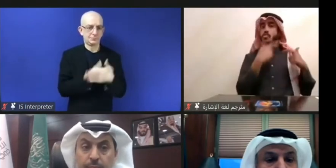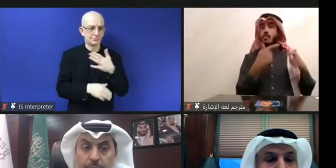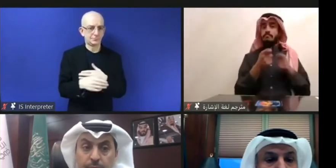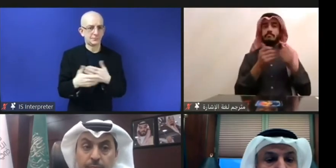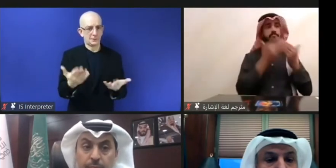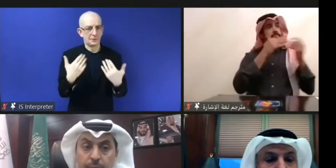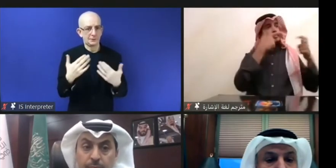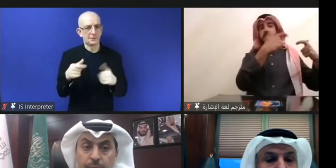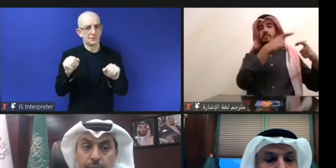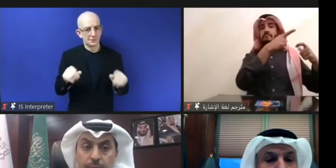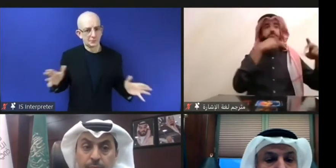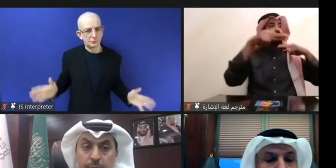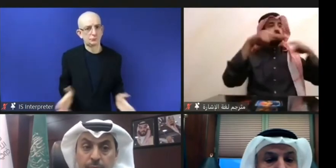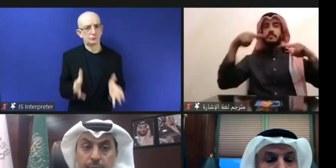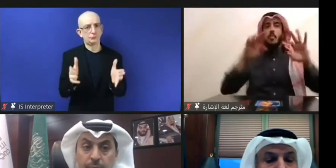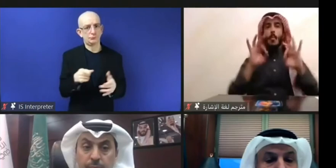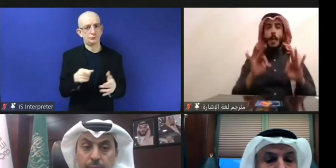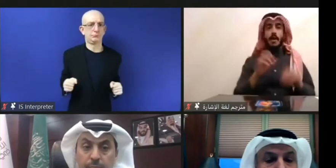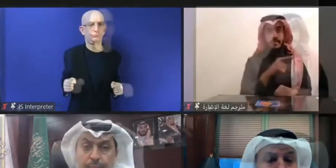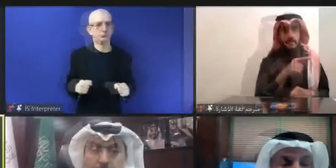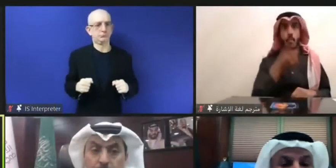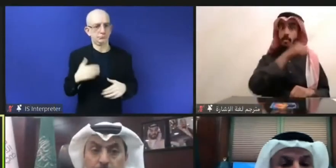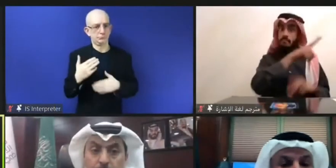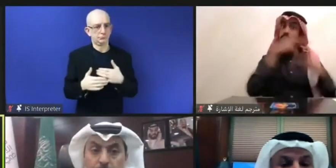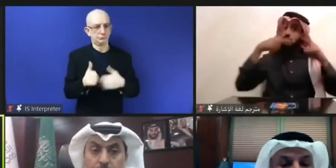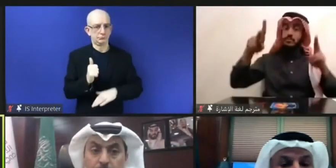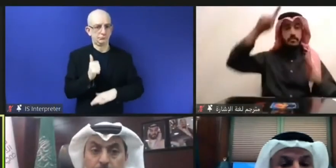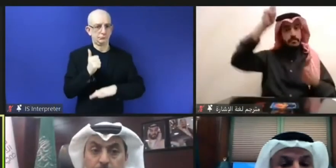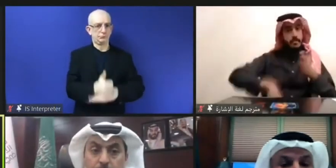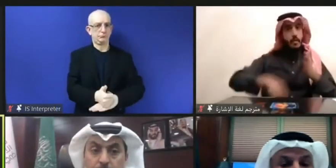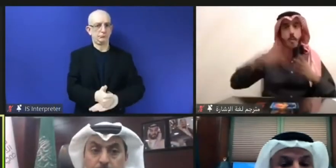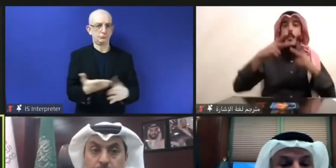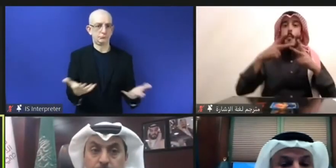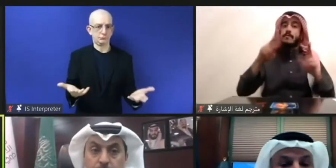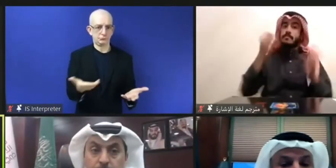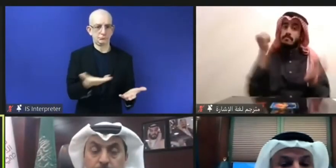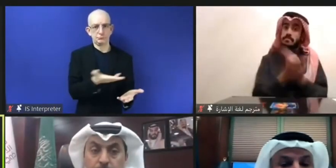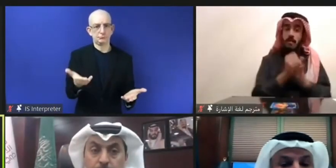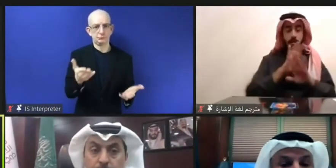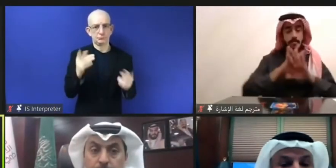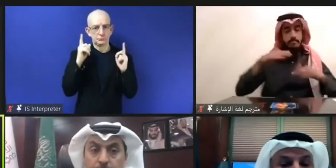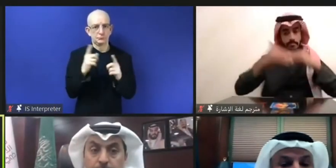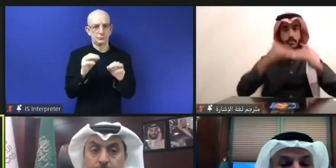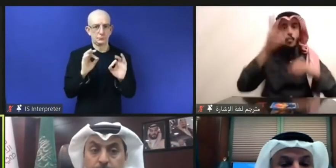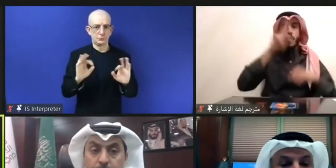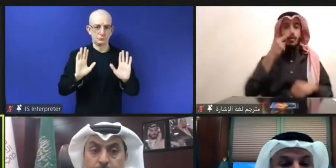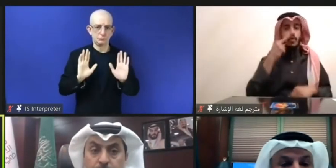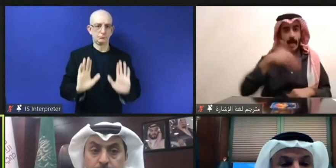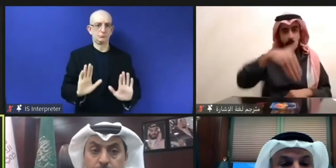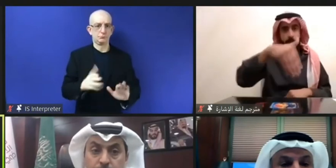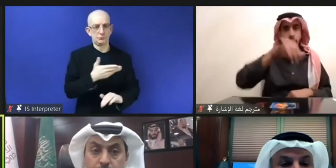the university board, and hopefully very soon we're gonna see this institution life,